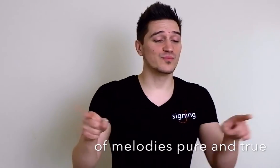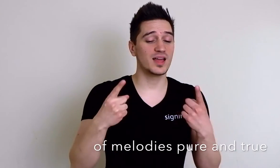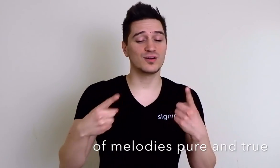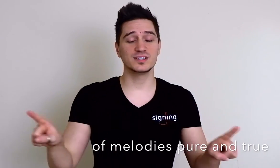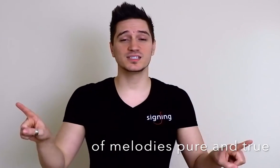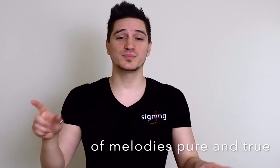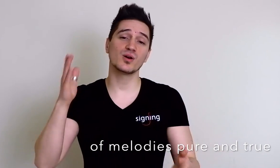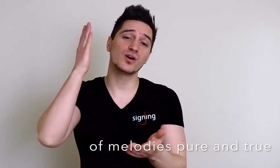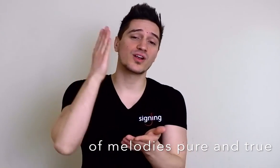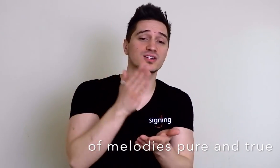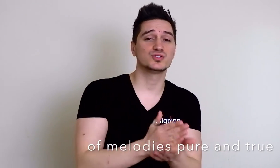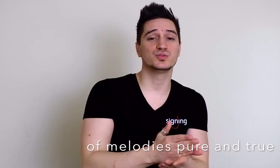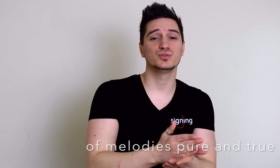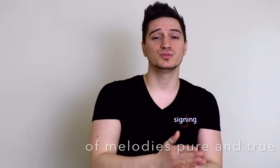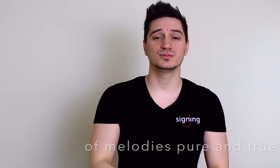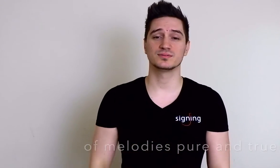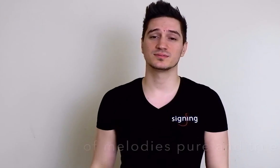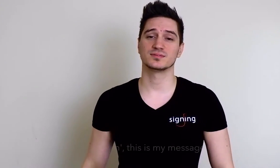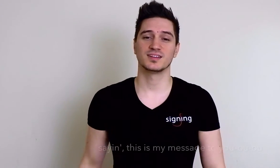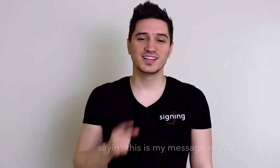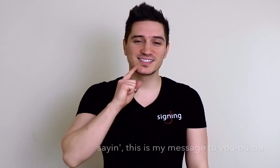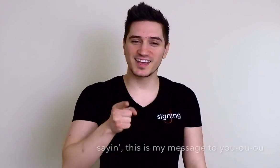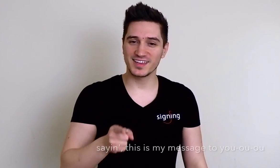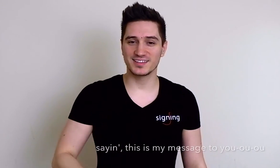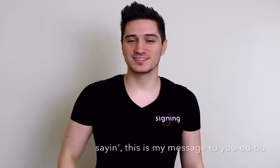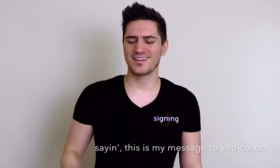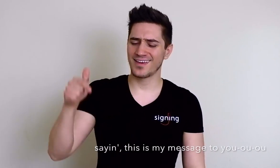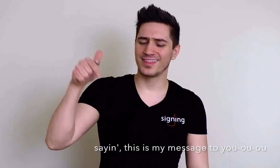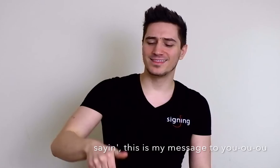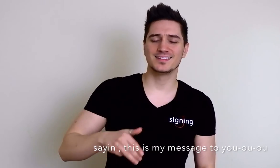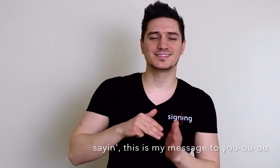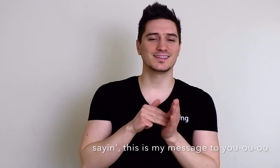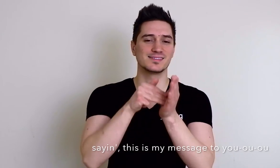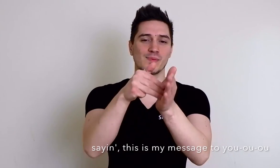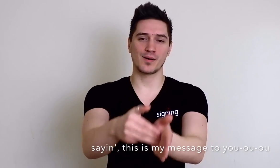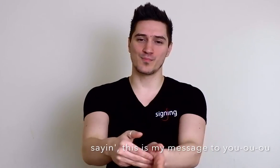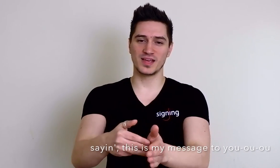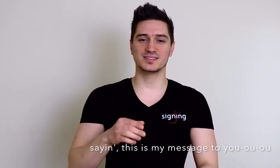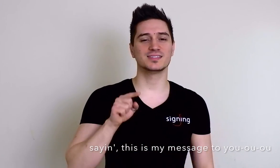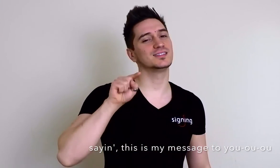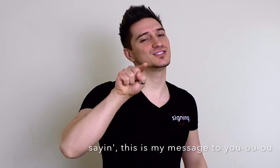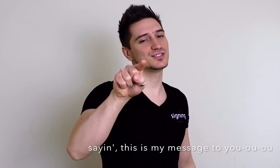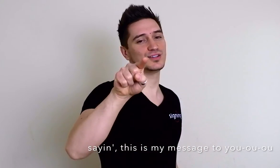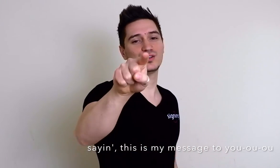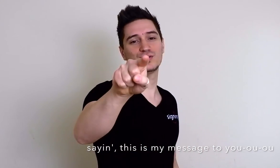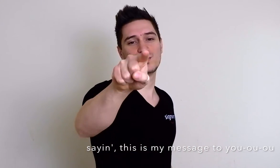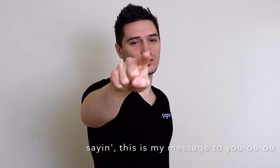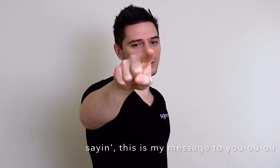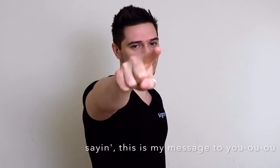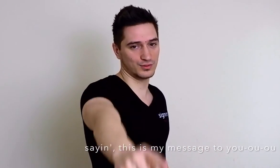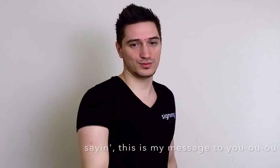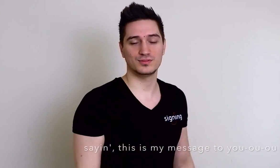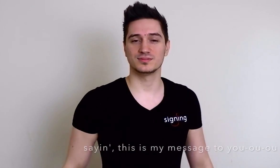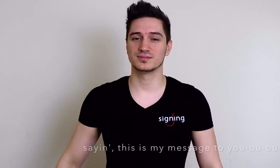a melody pure and true Saying, this is my message to